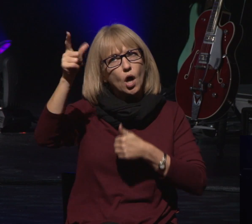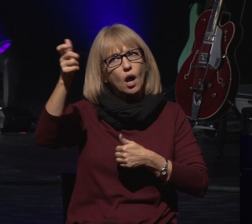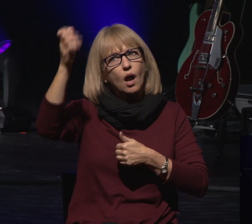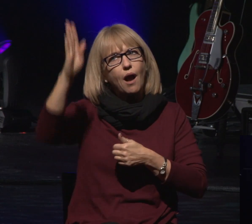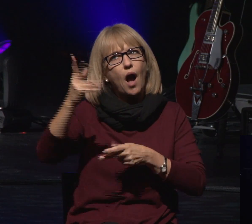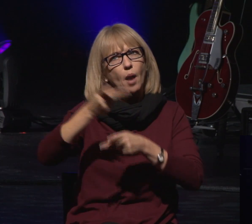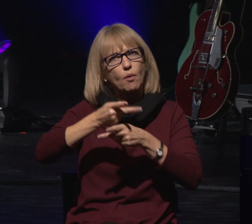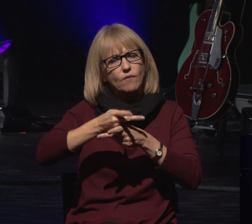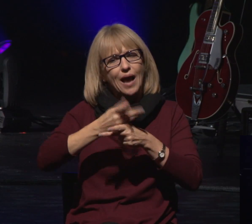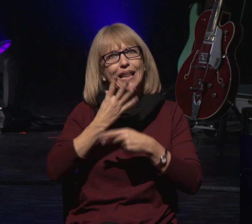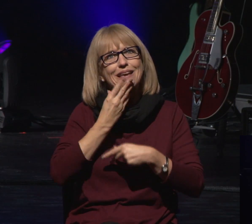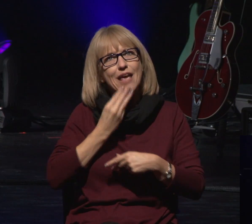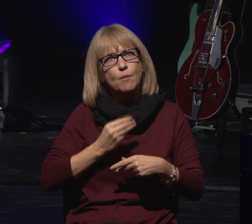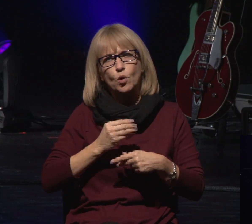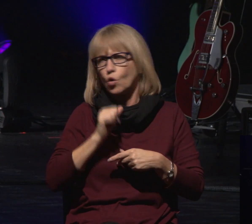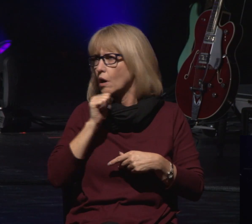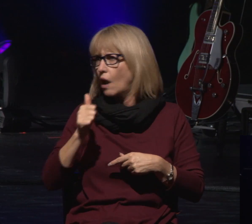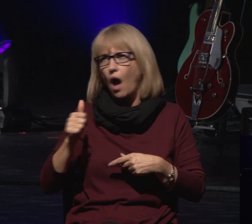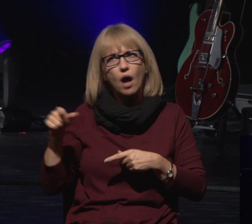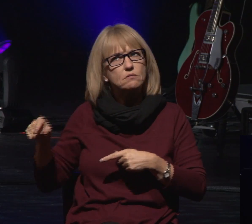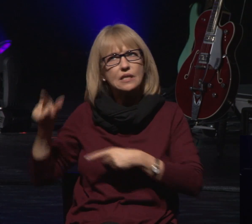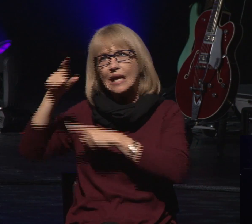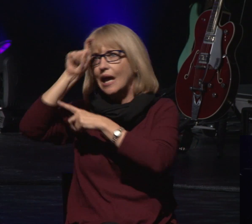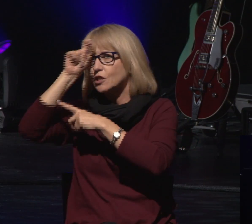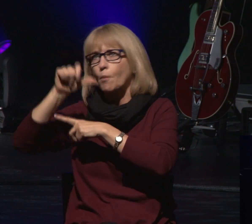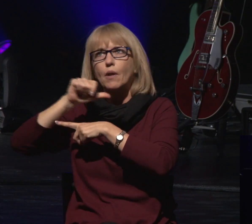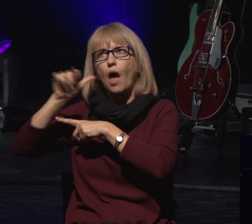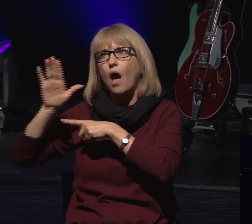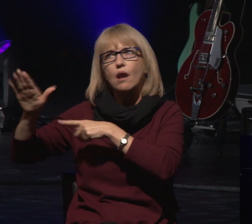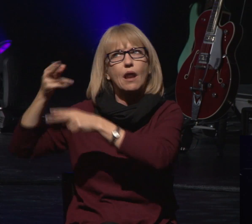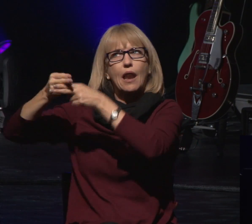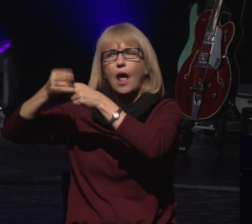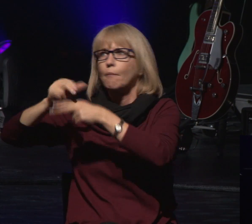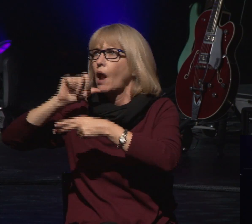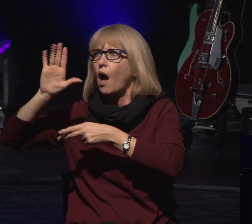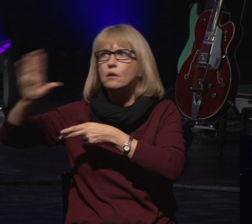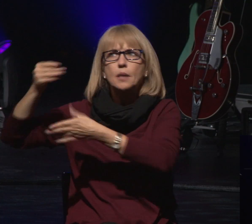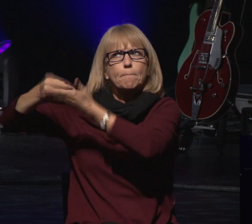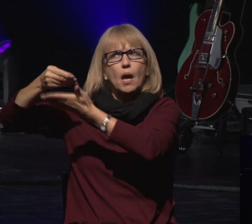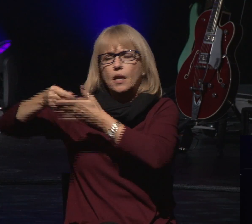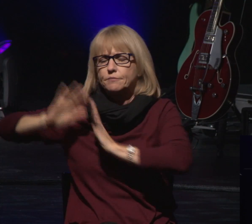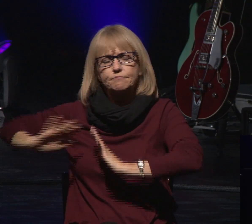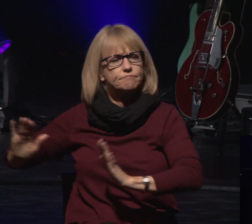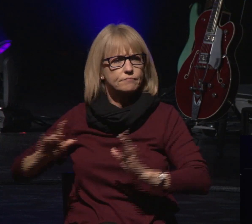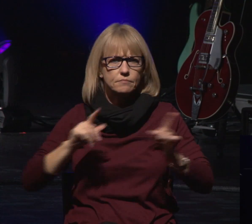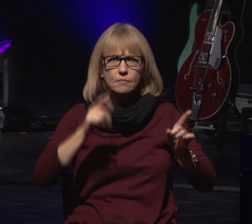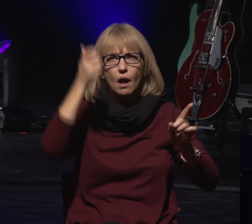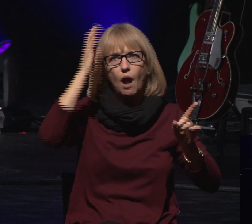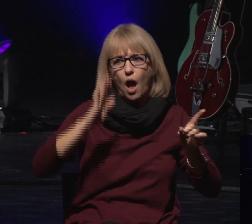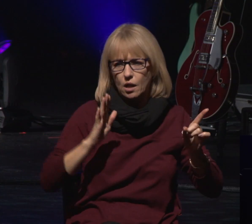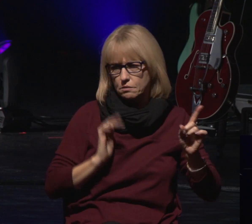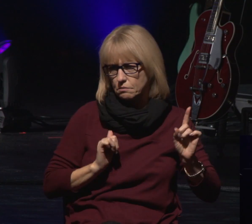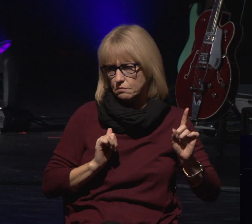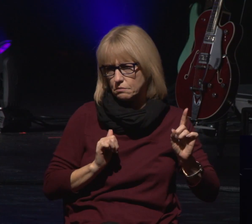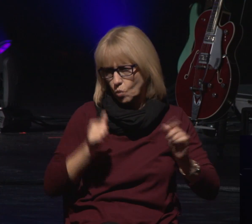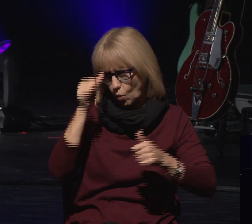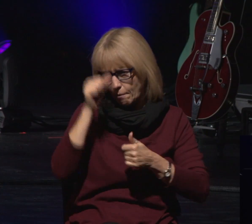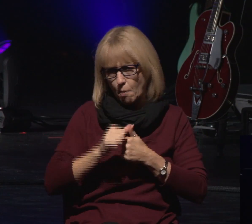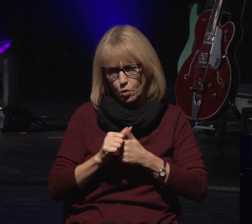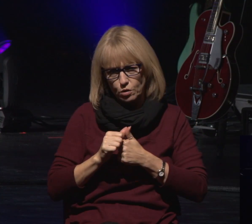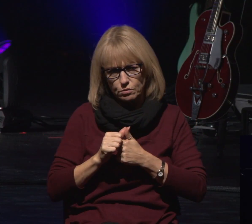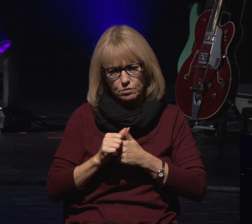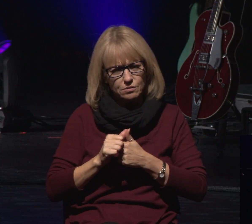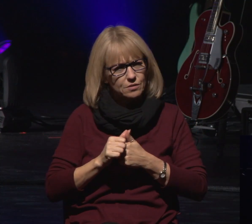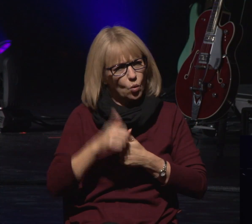for them, not his job and not the money that was around him. Always remember who you are and where you're